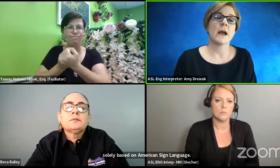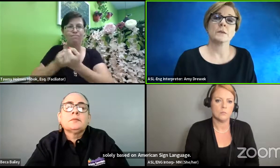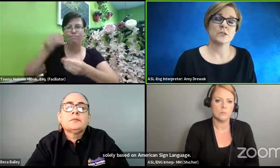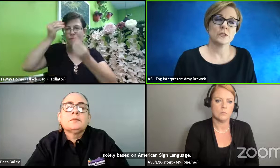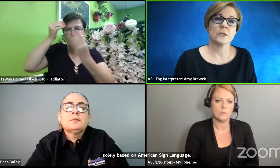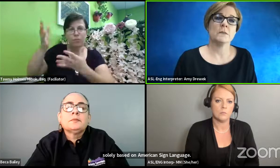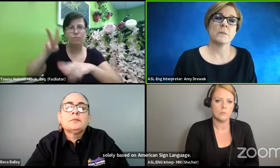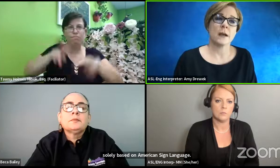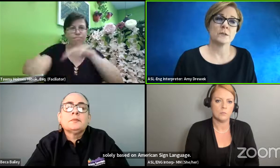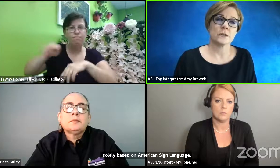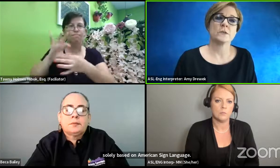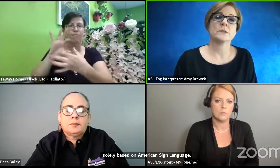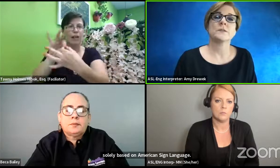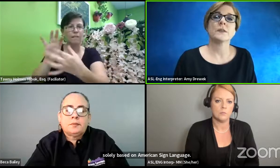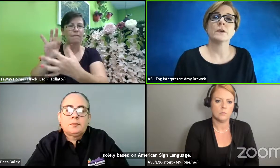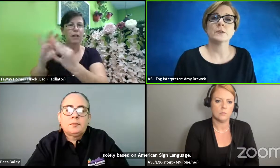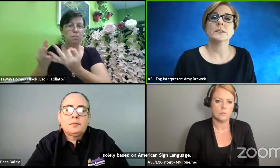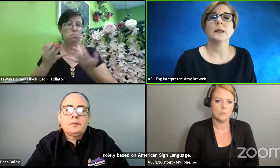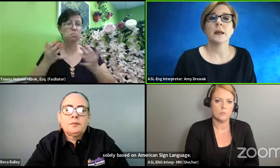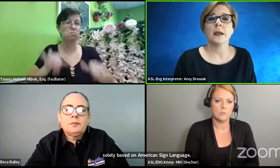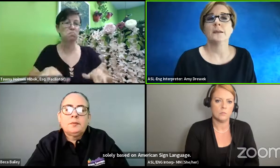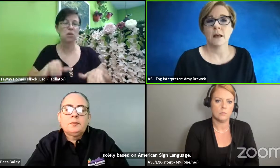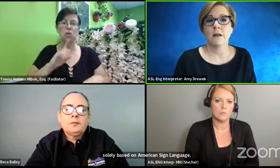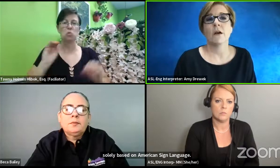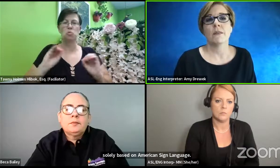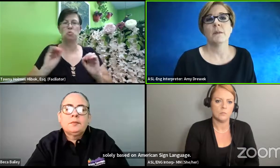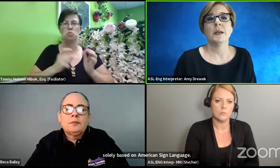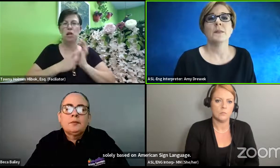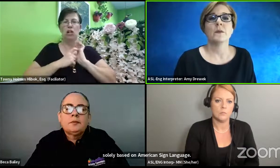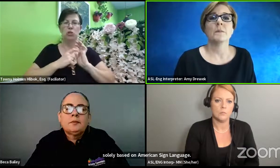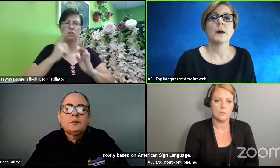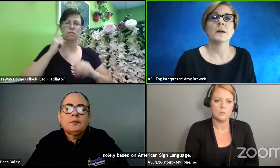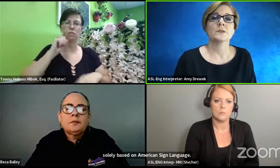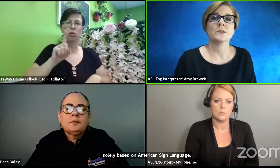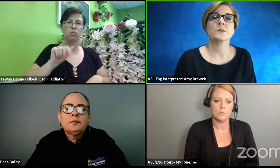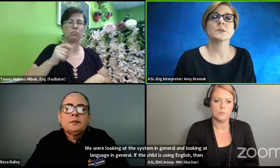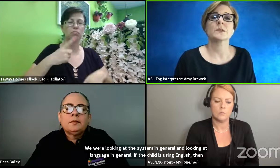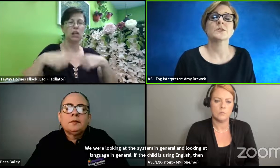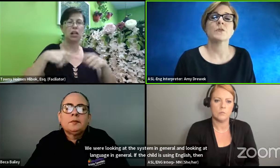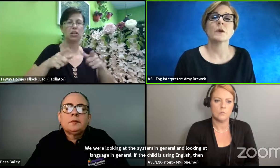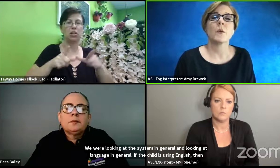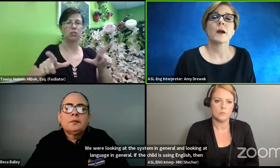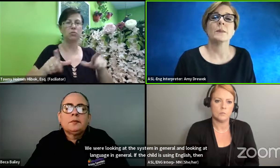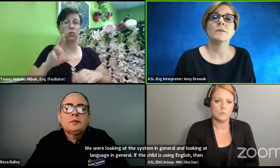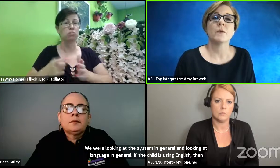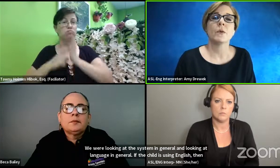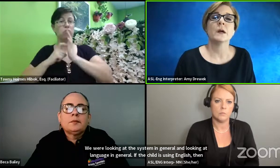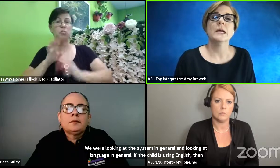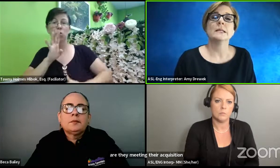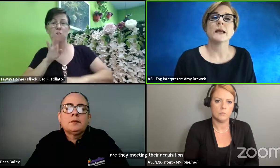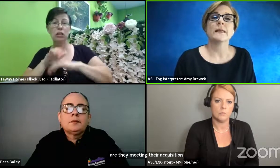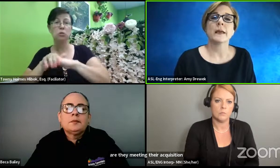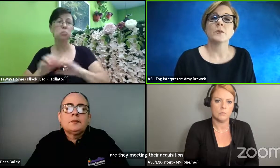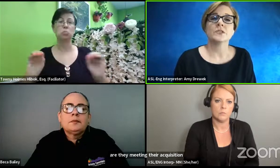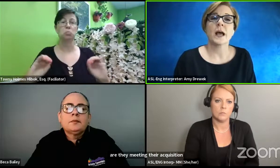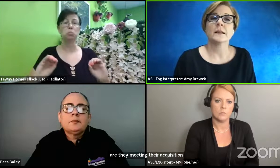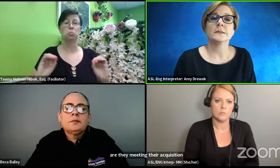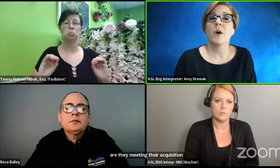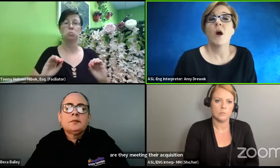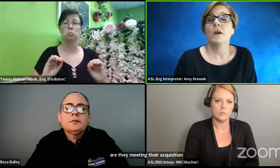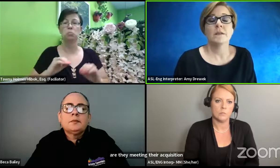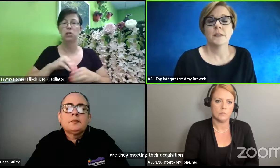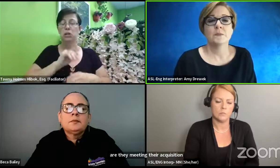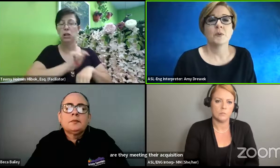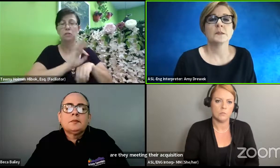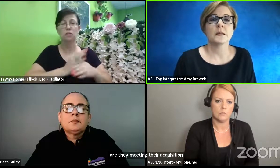meeting their acquisition milestones? If they're using ASL, are they meeting their milestones? There was no requirement for sign language